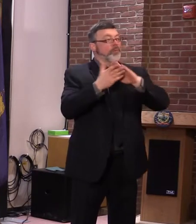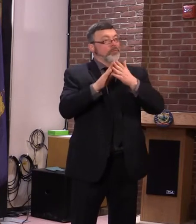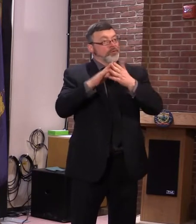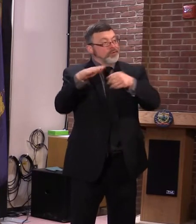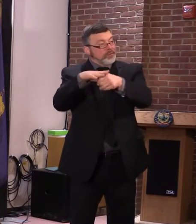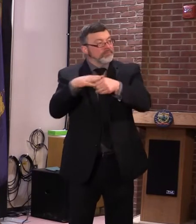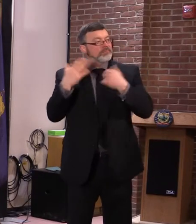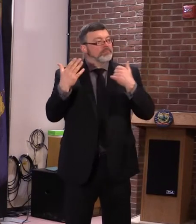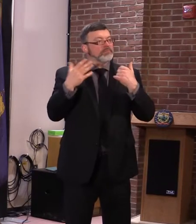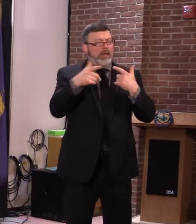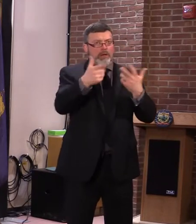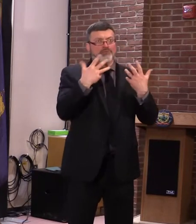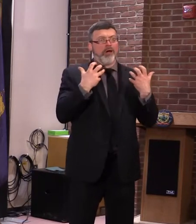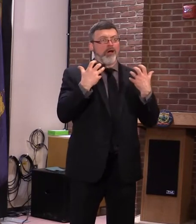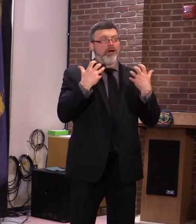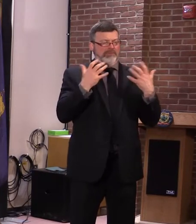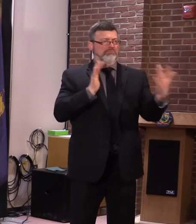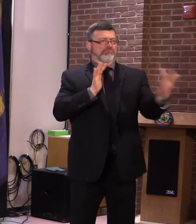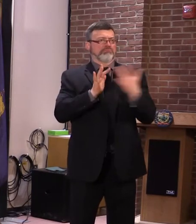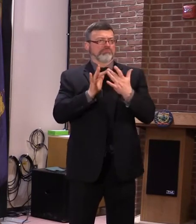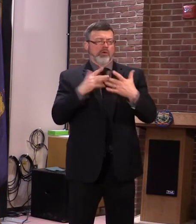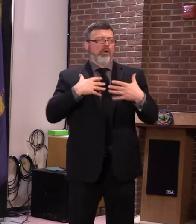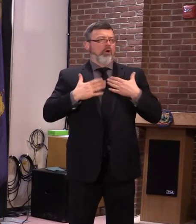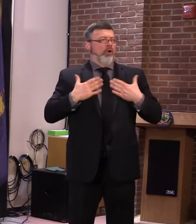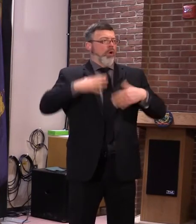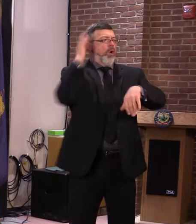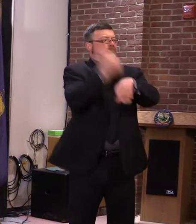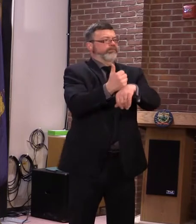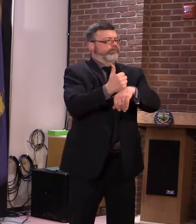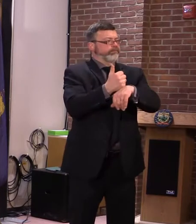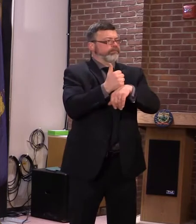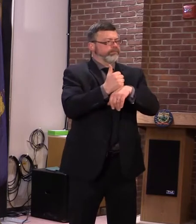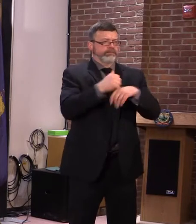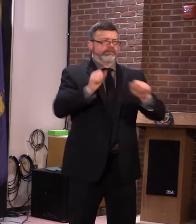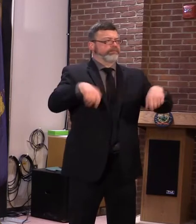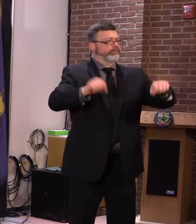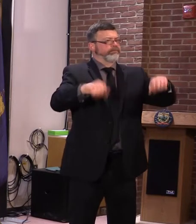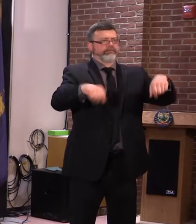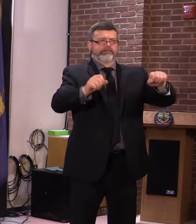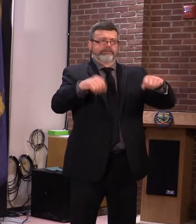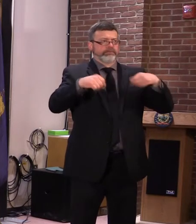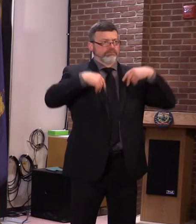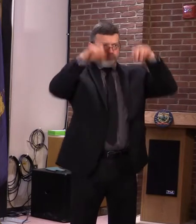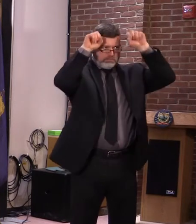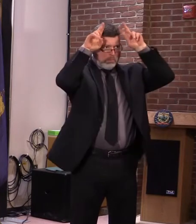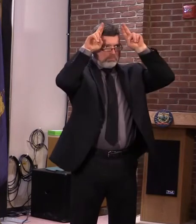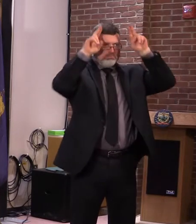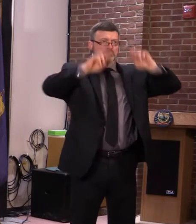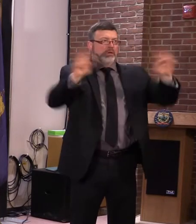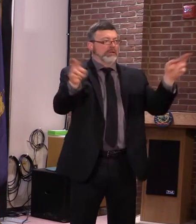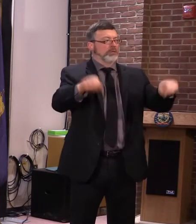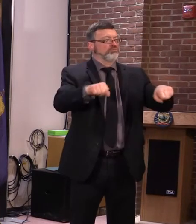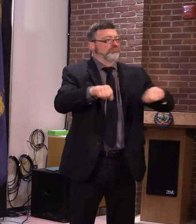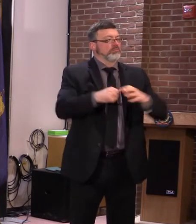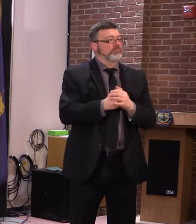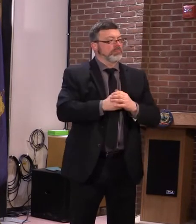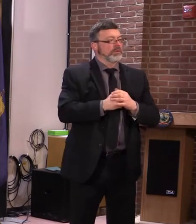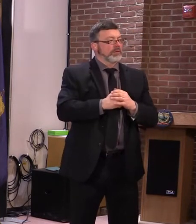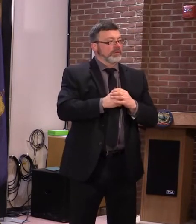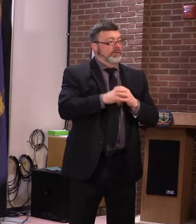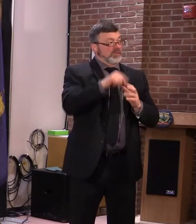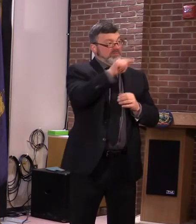to come to you. Simply contact us by going to healthvermont.gov and clicking on your community.